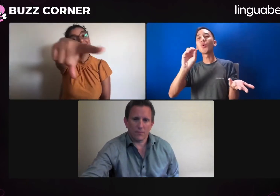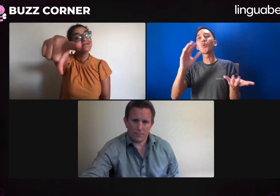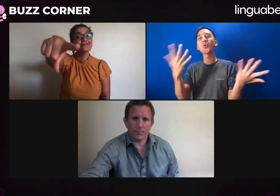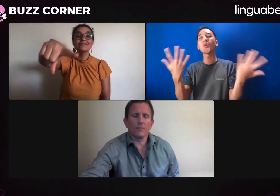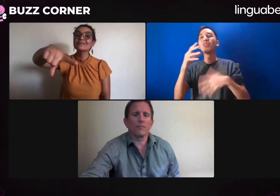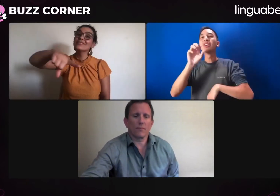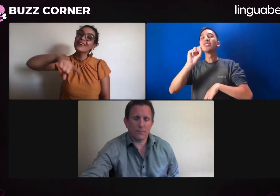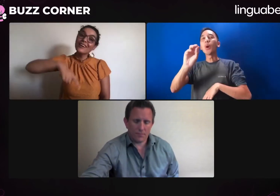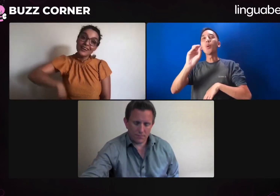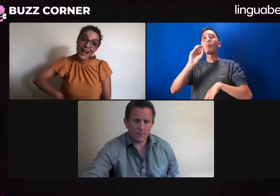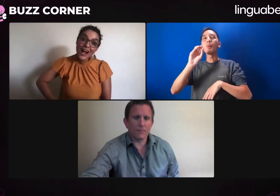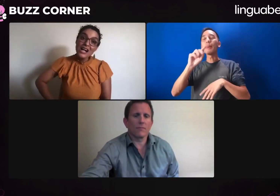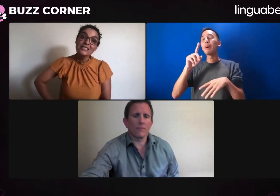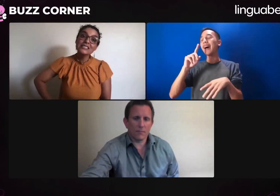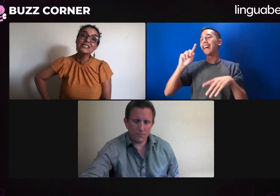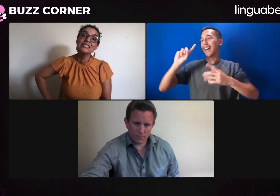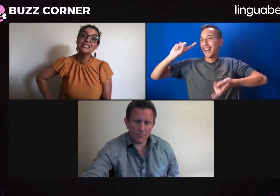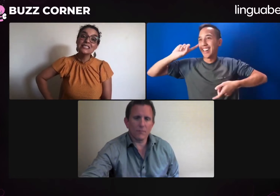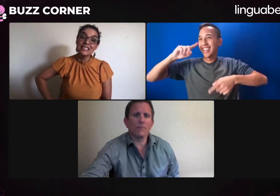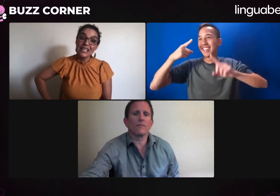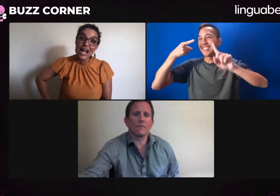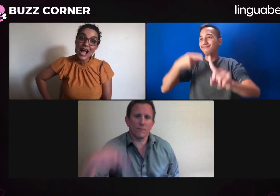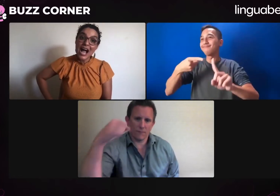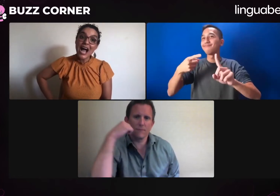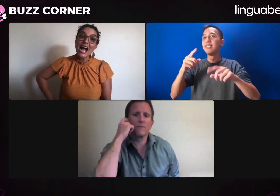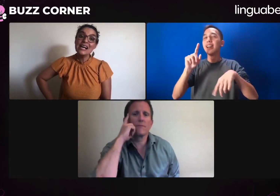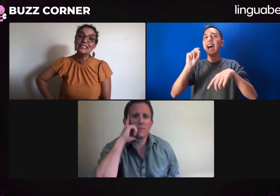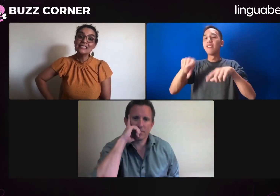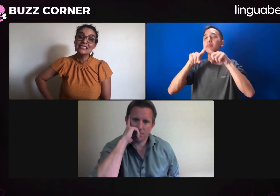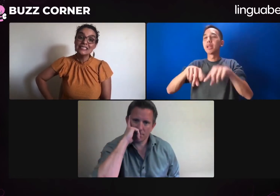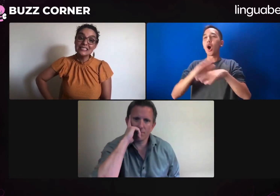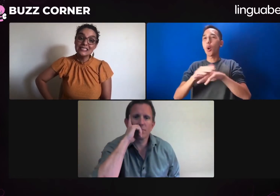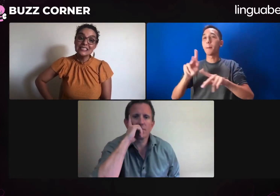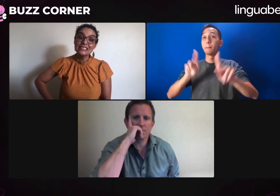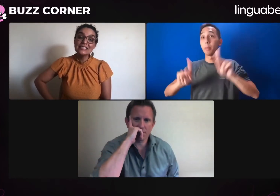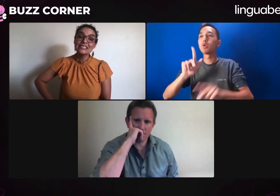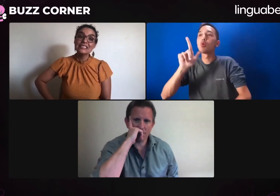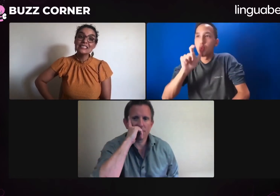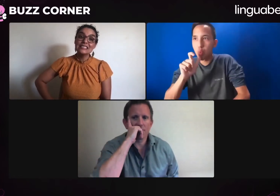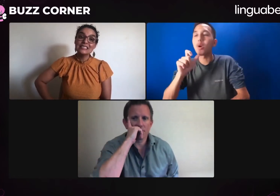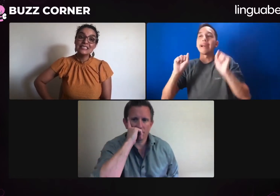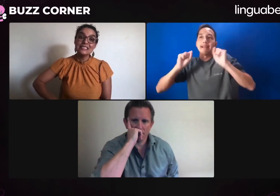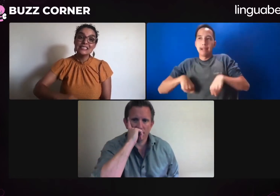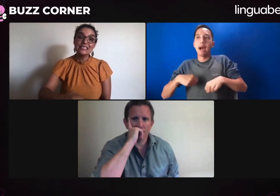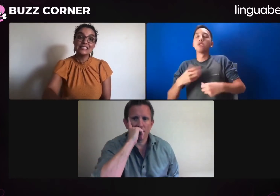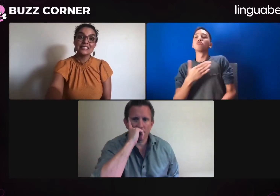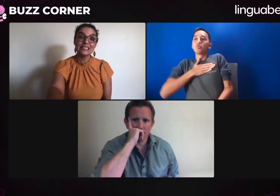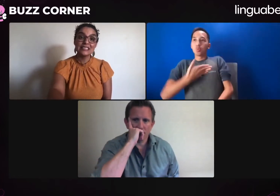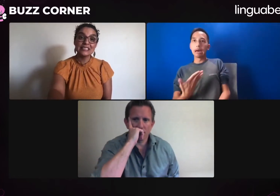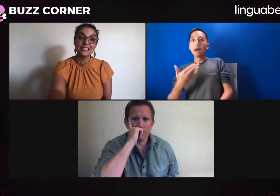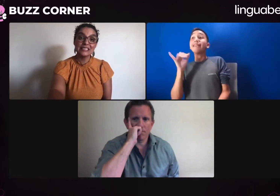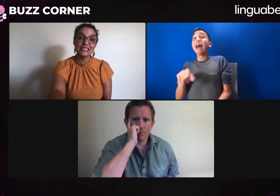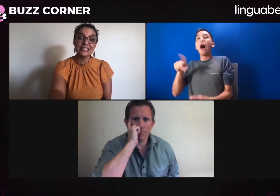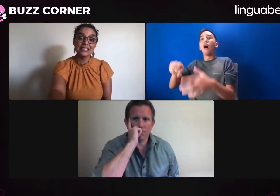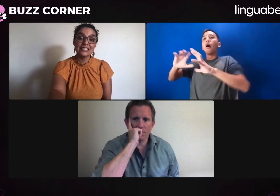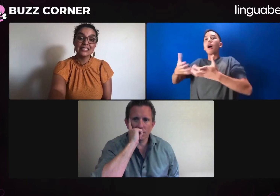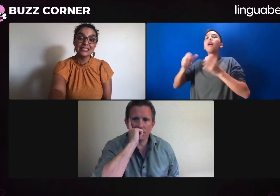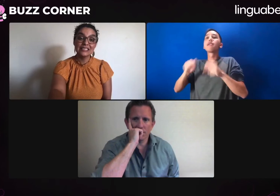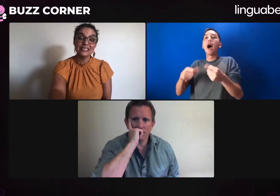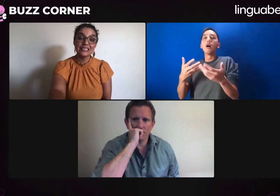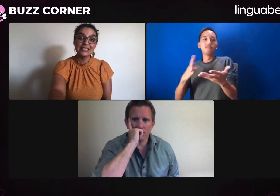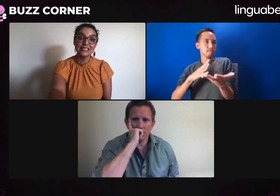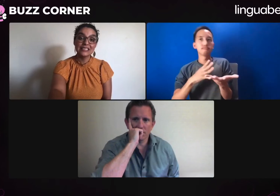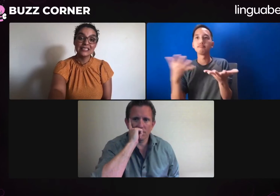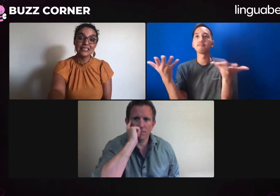but at whose expense? Is it ours? And so I think that the key is depending on the person